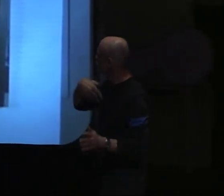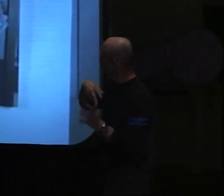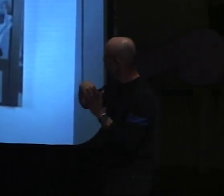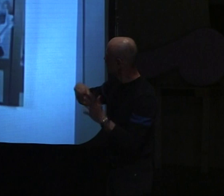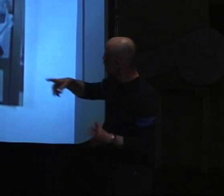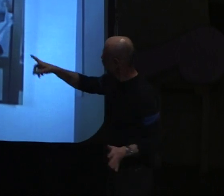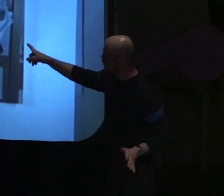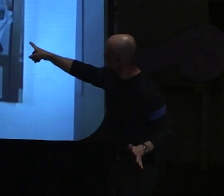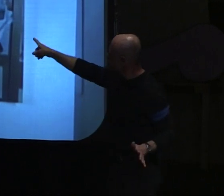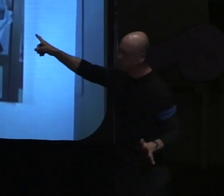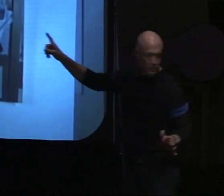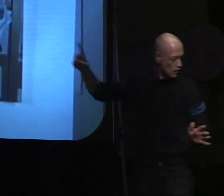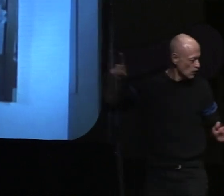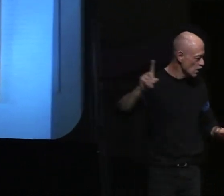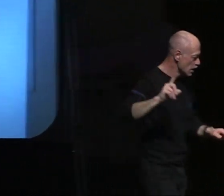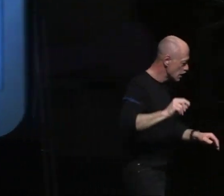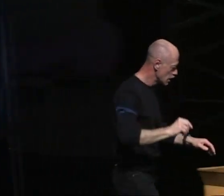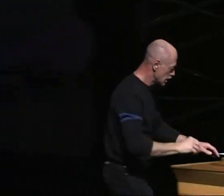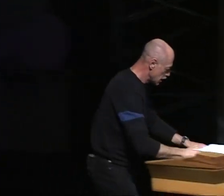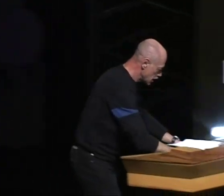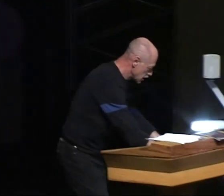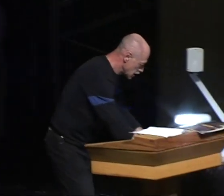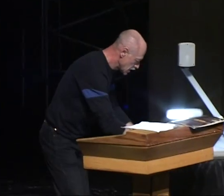So as you can see,